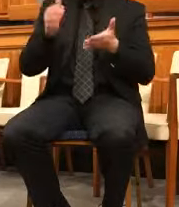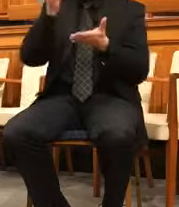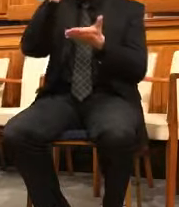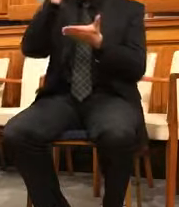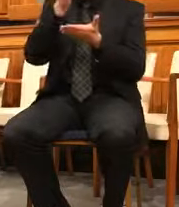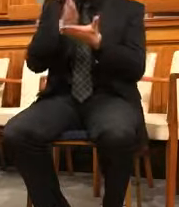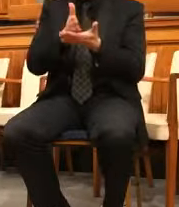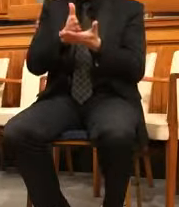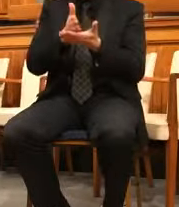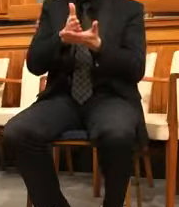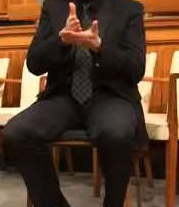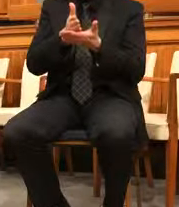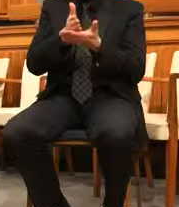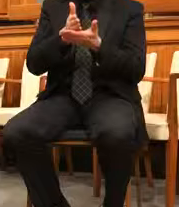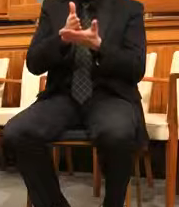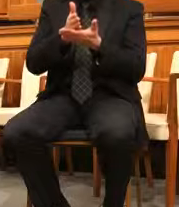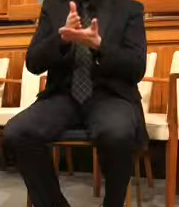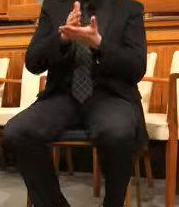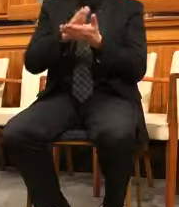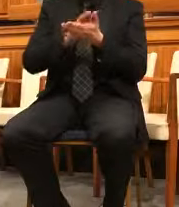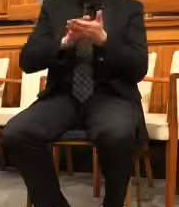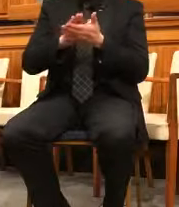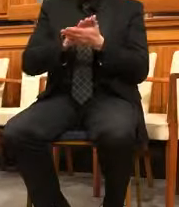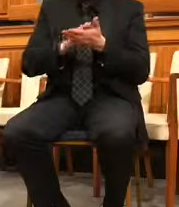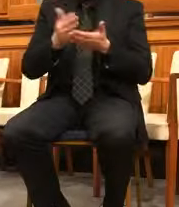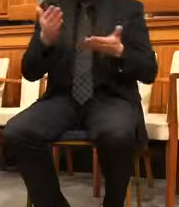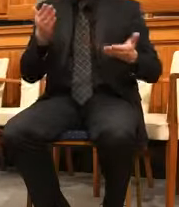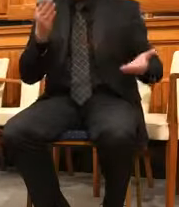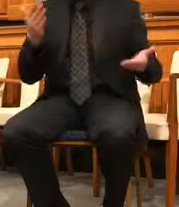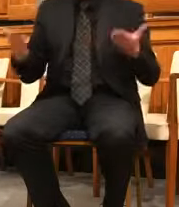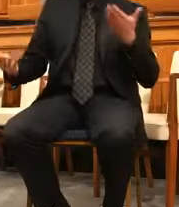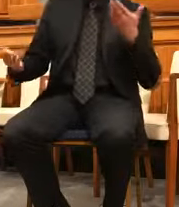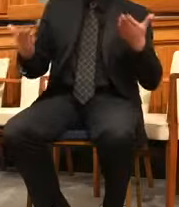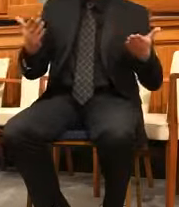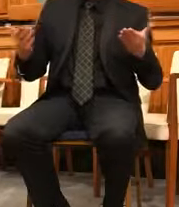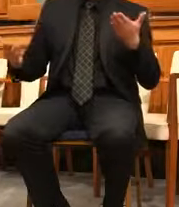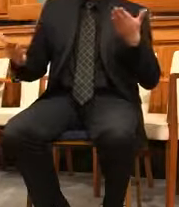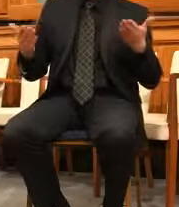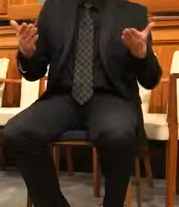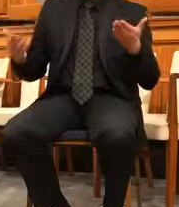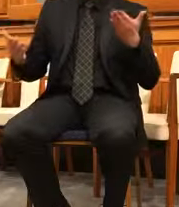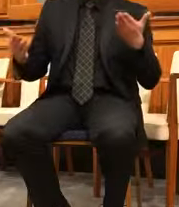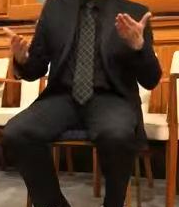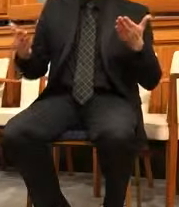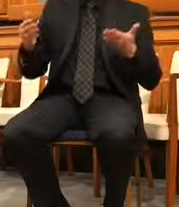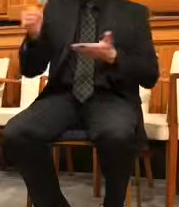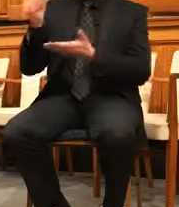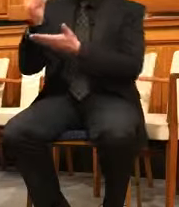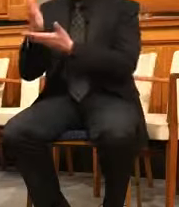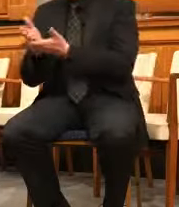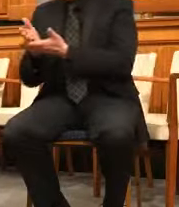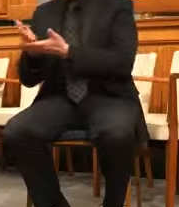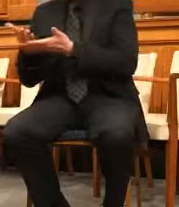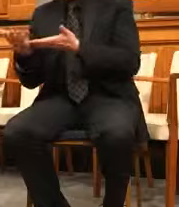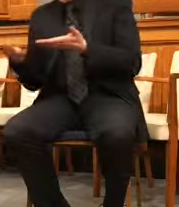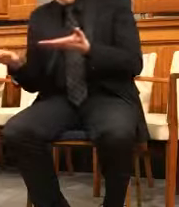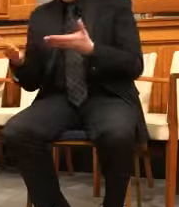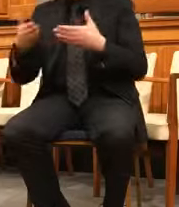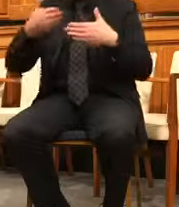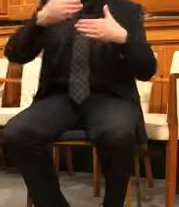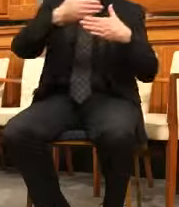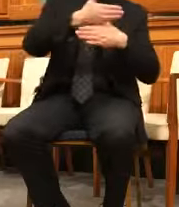as opposed to works. Belief is required rather than works, rather